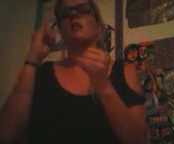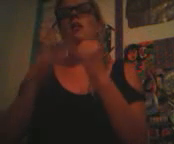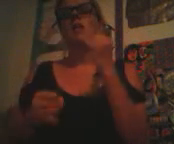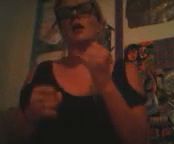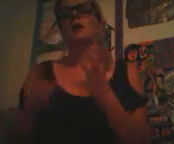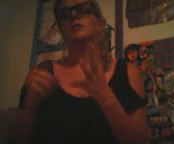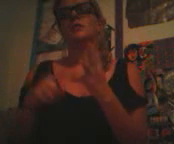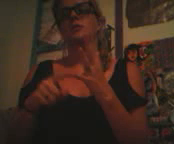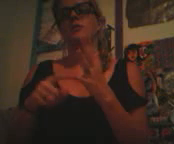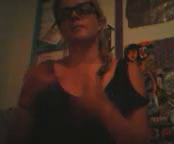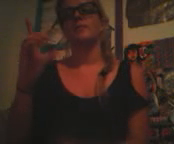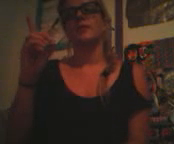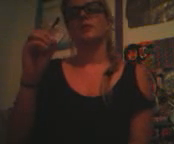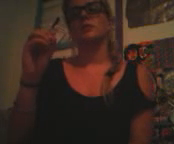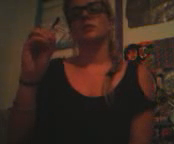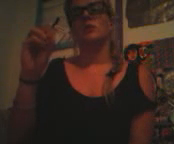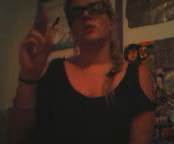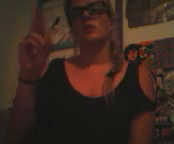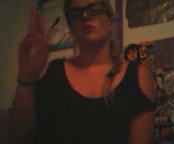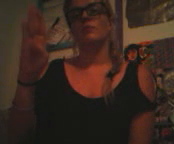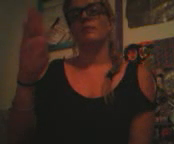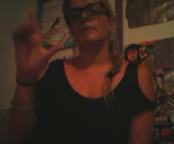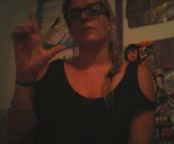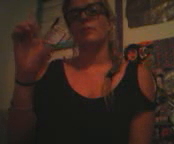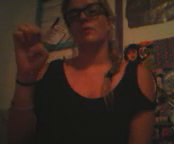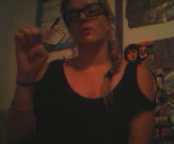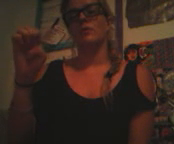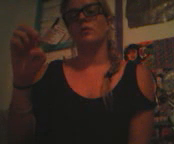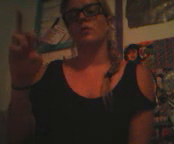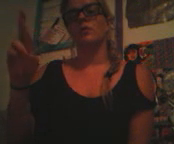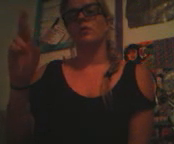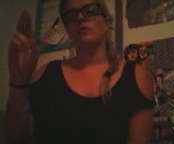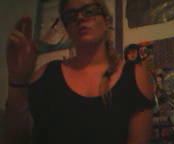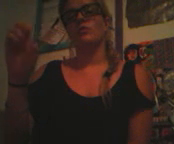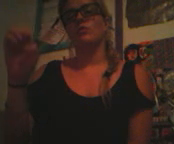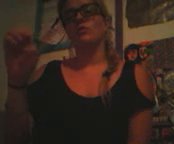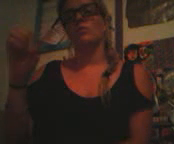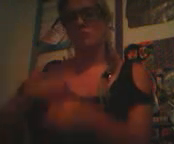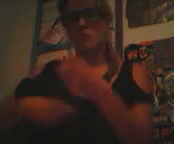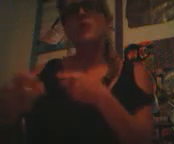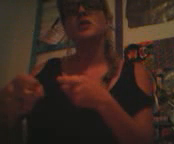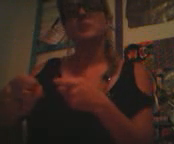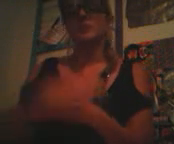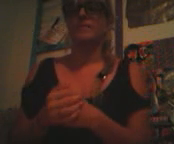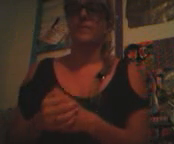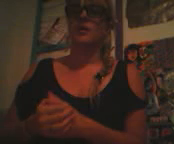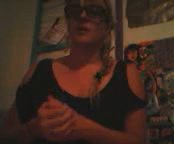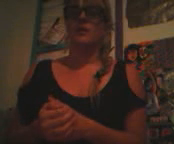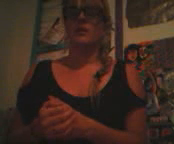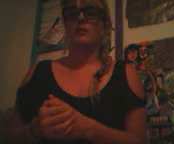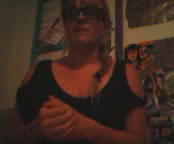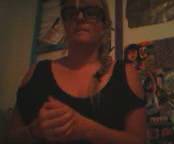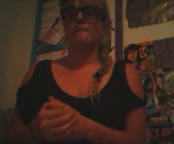is called double replacement. Very, very similar to the single replacement. And what I want you to see is that magnesium is going to trade places